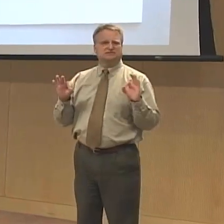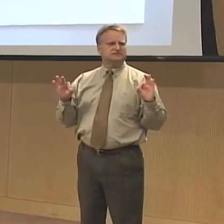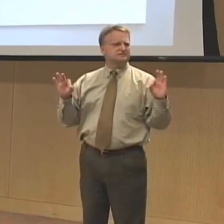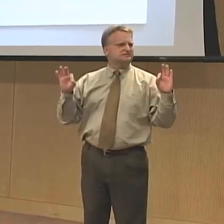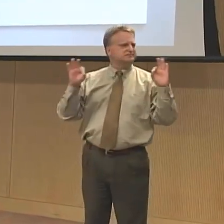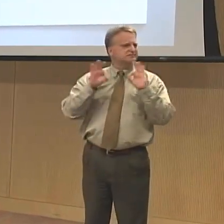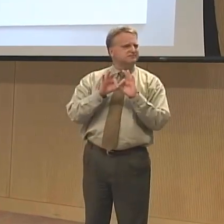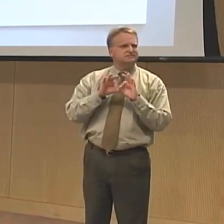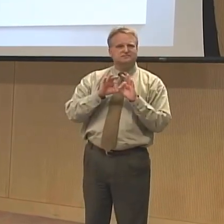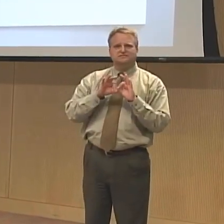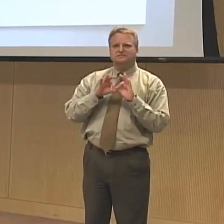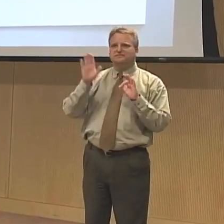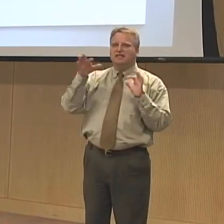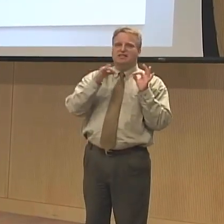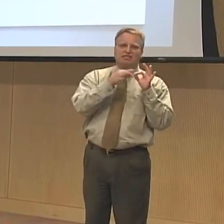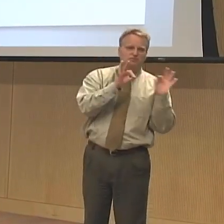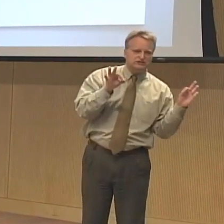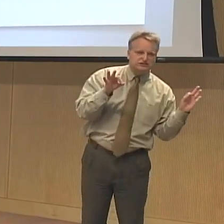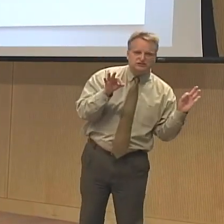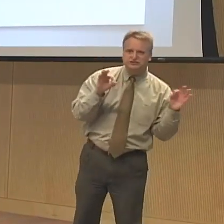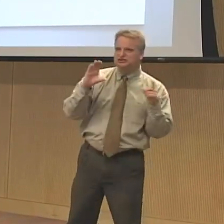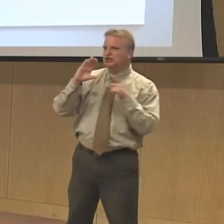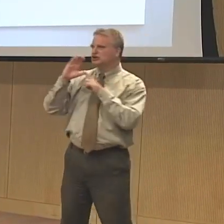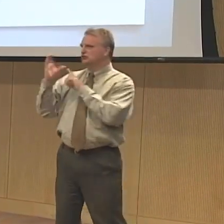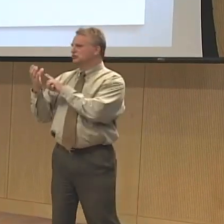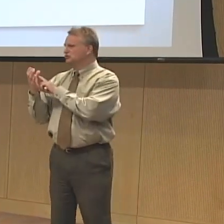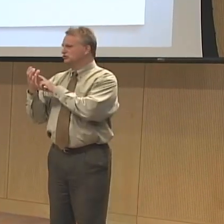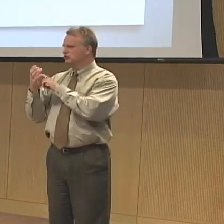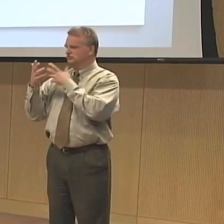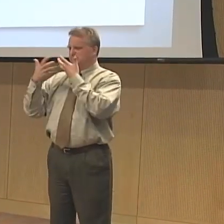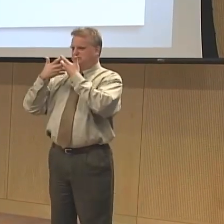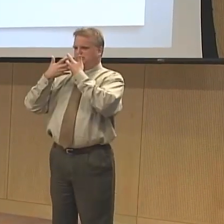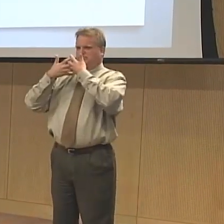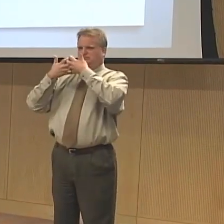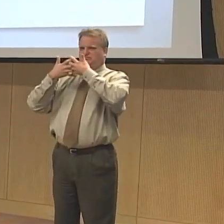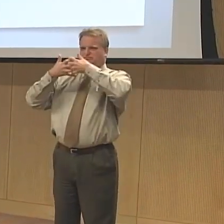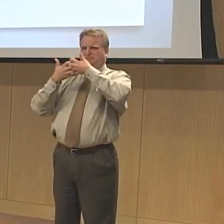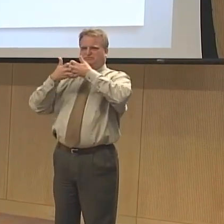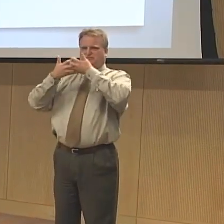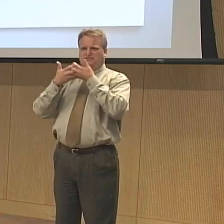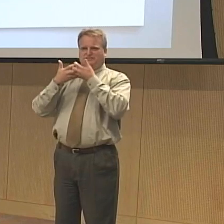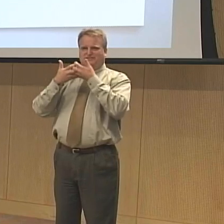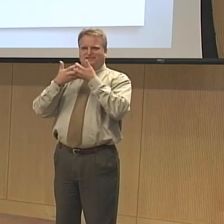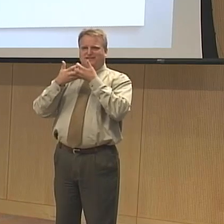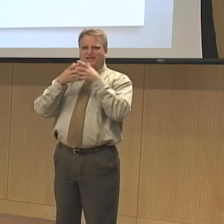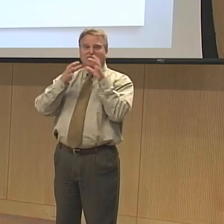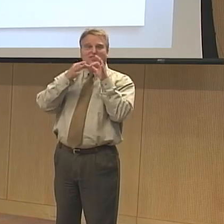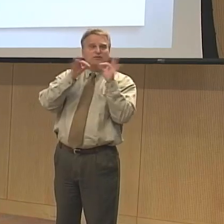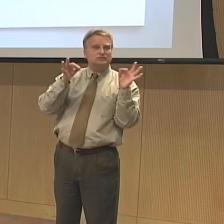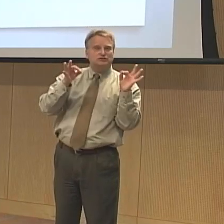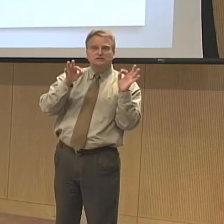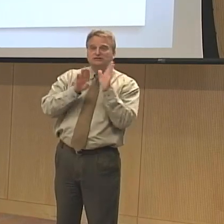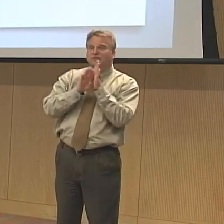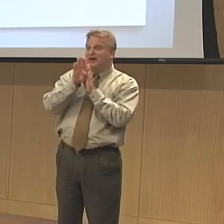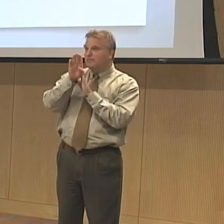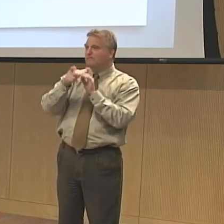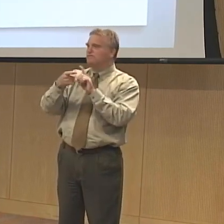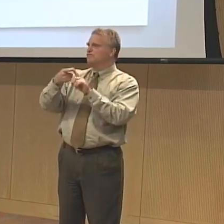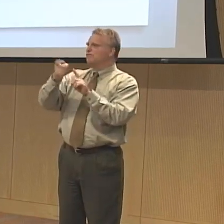And communication is so significant. Language and culture are intertwined. Language